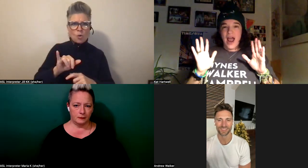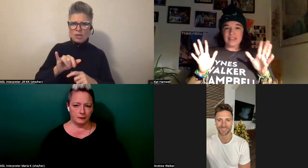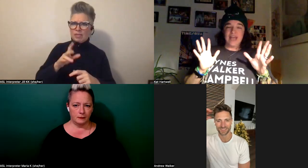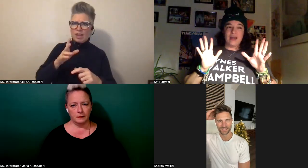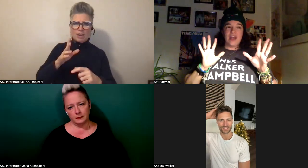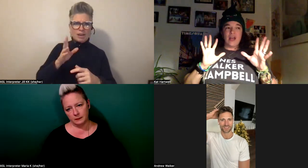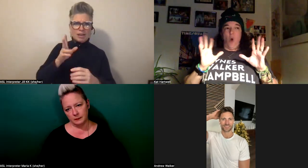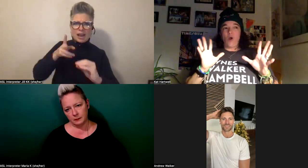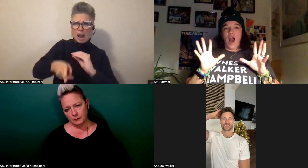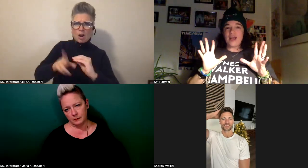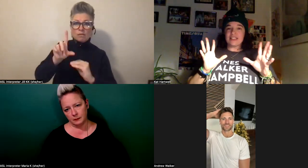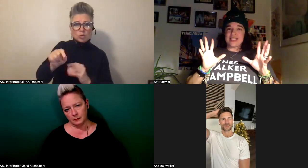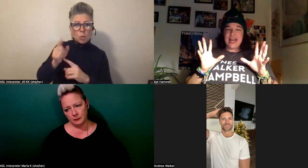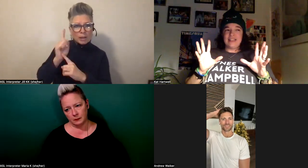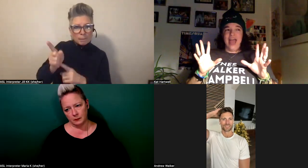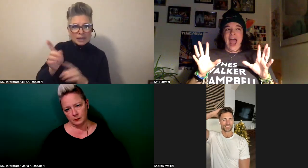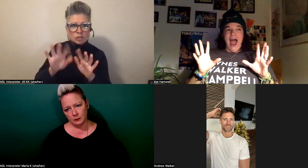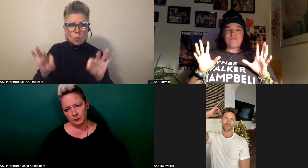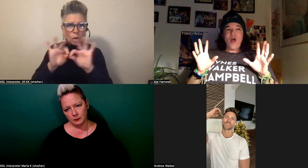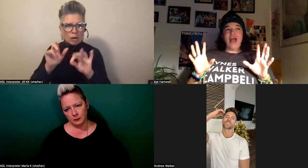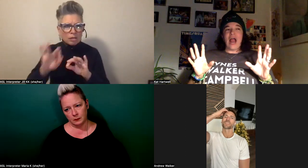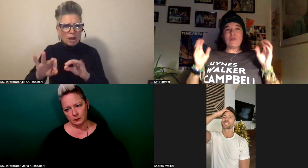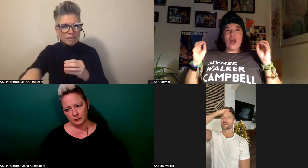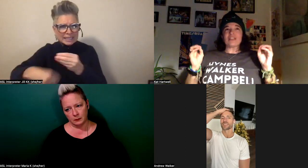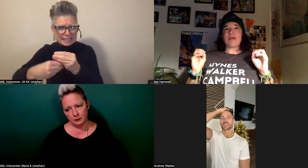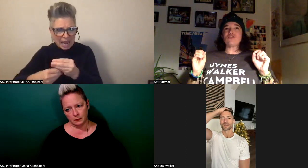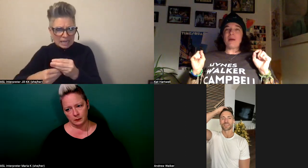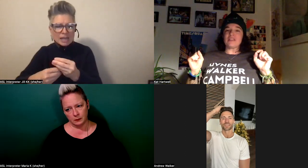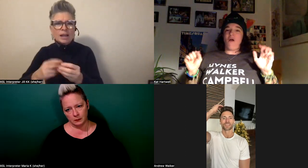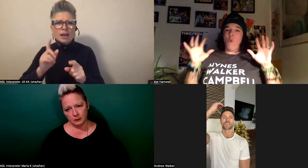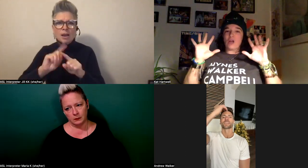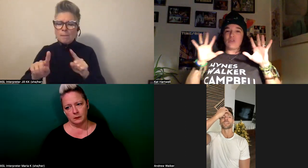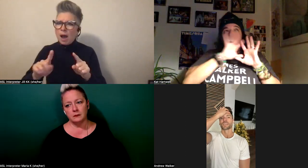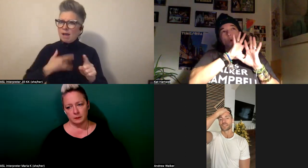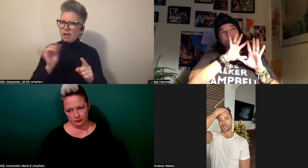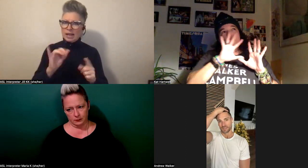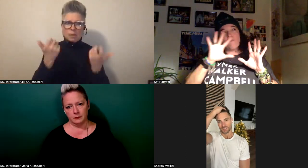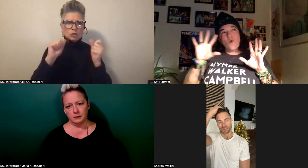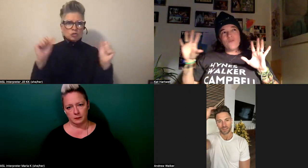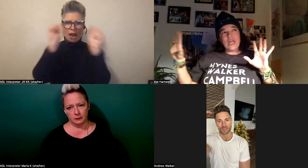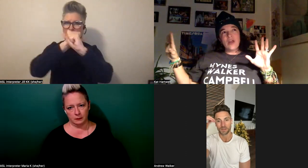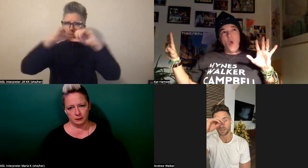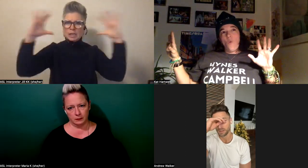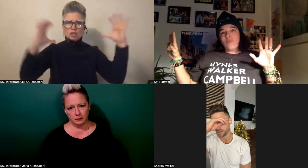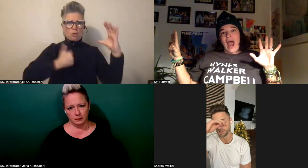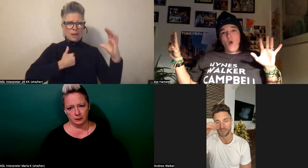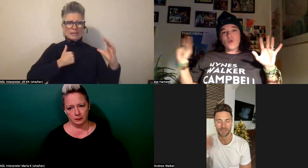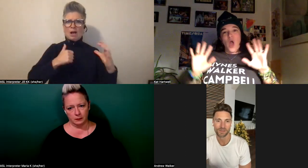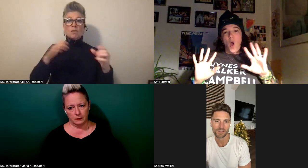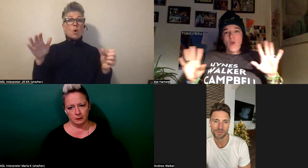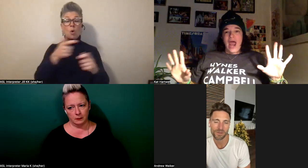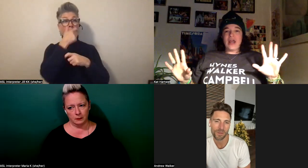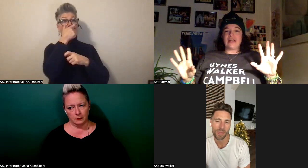of attending or cutting scenes. I felt like I was trying to picture myself watching the whole movie